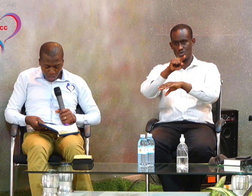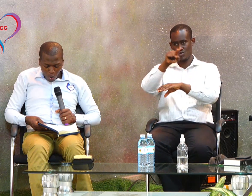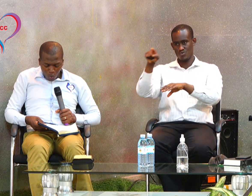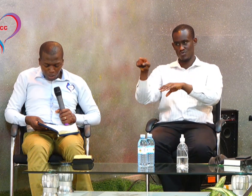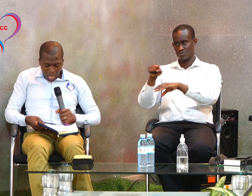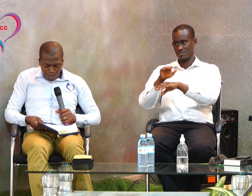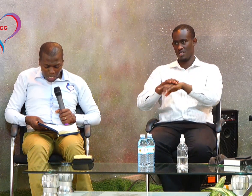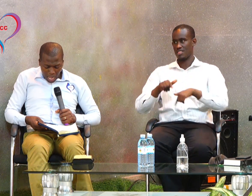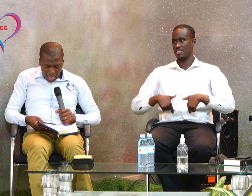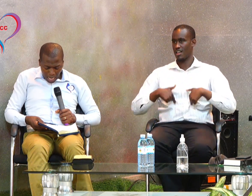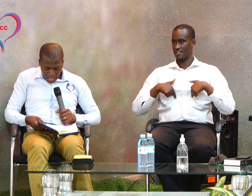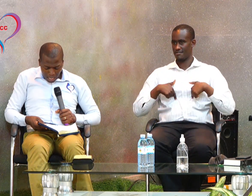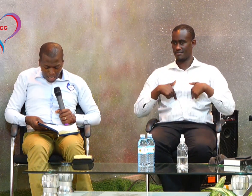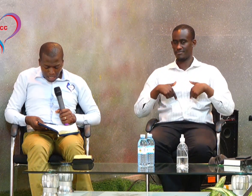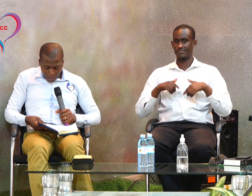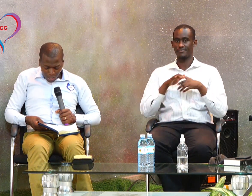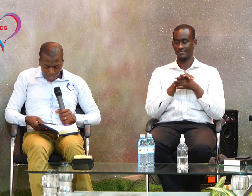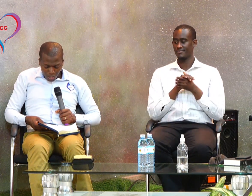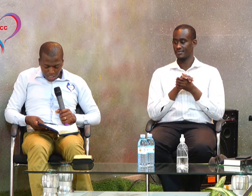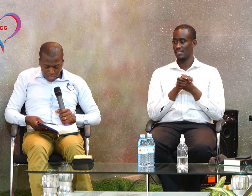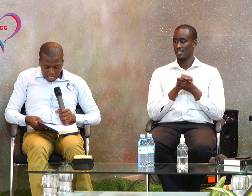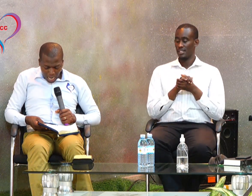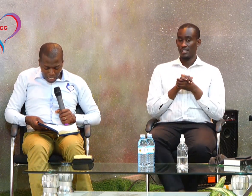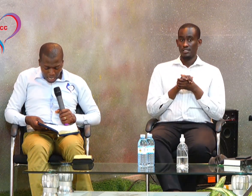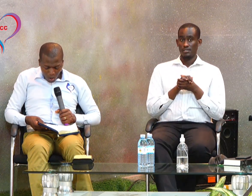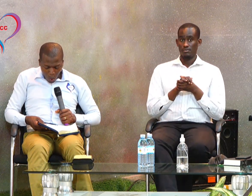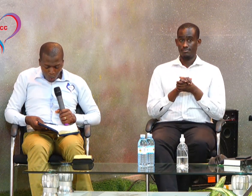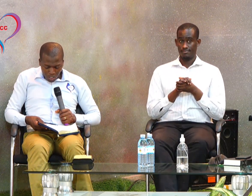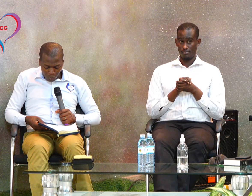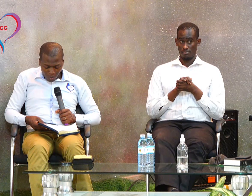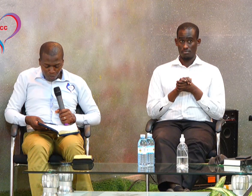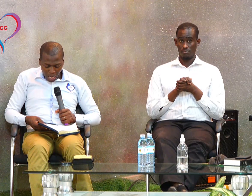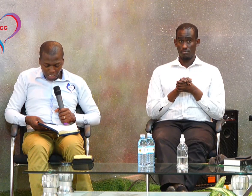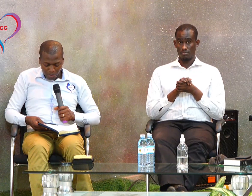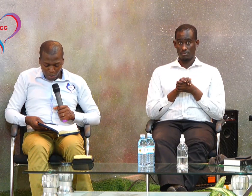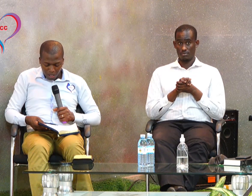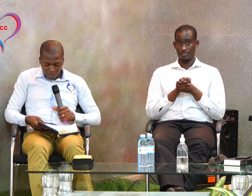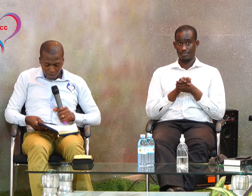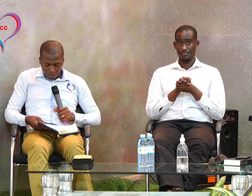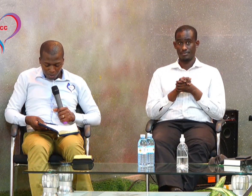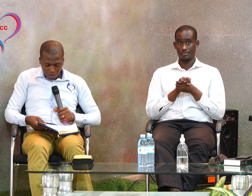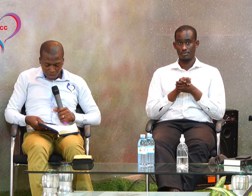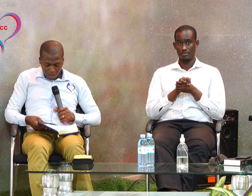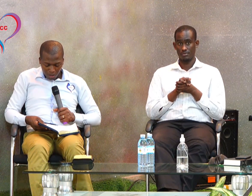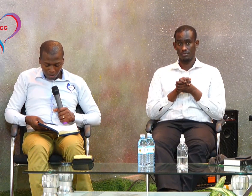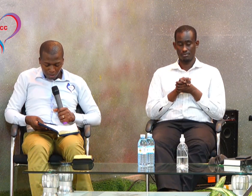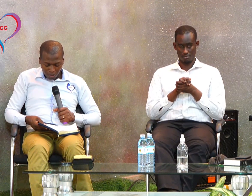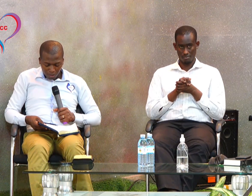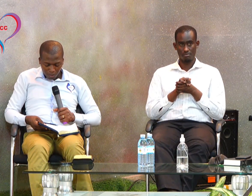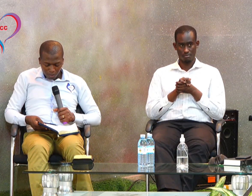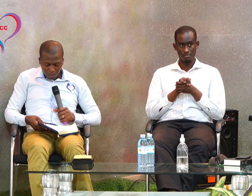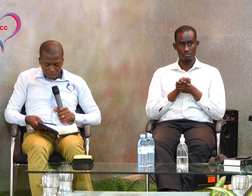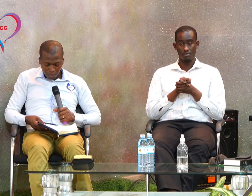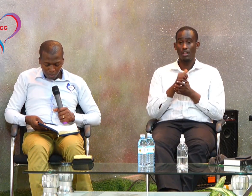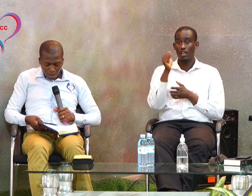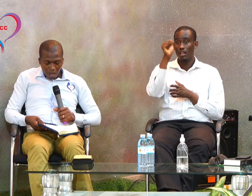waffe okutambulanga nga bwe kisaana okuyitibwa kwe mwayitibwa. So,